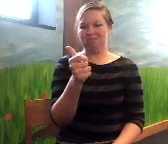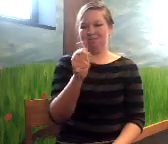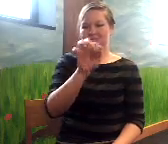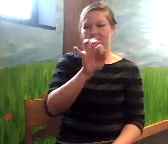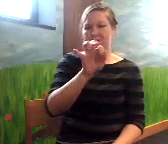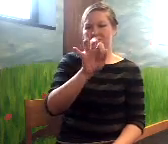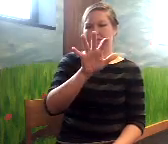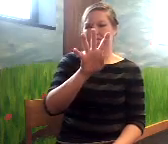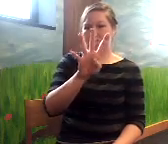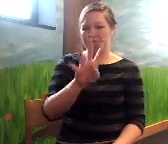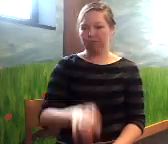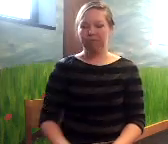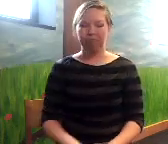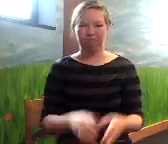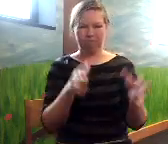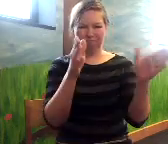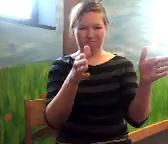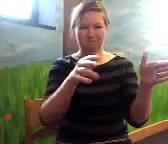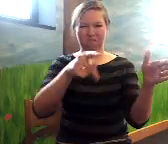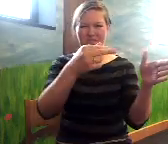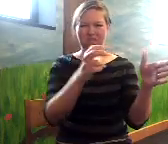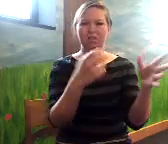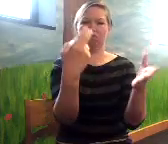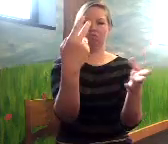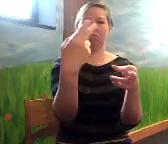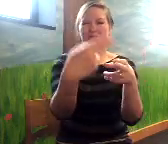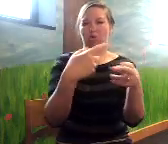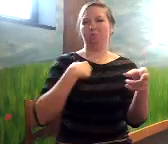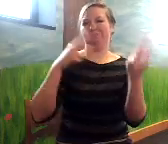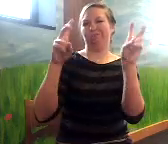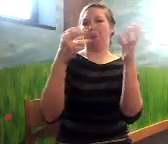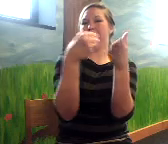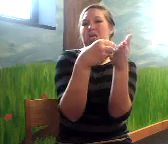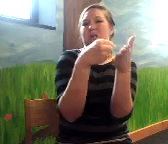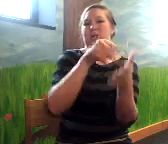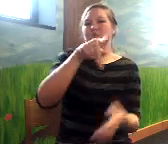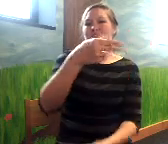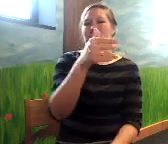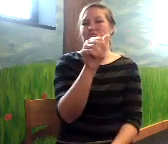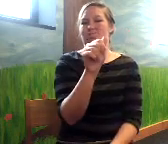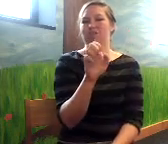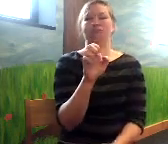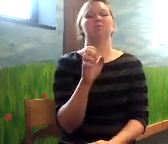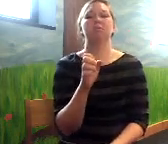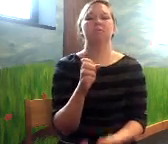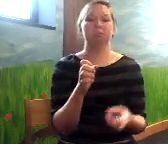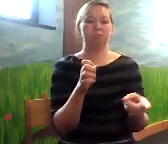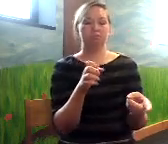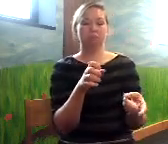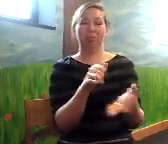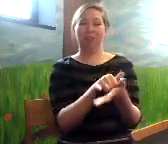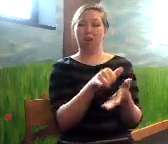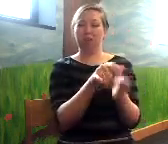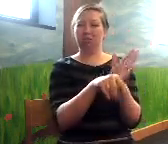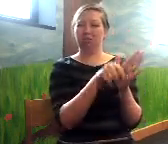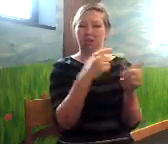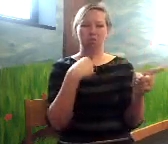that after the war, after the Japanese were defeated, they left their occupation of Vietnam, and